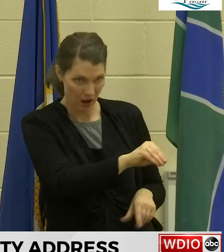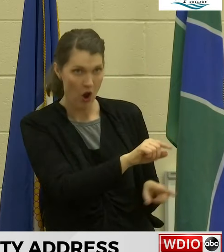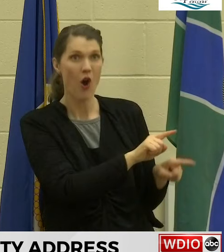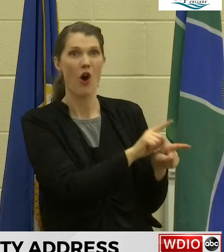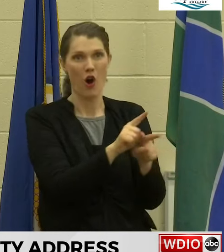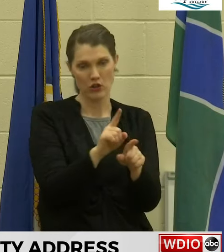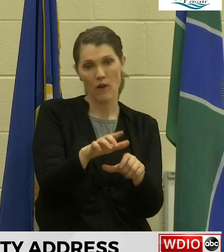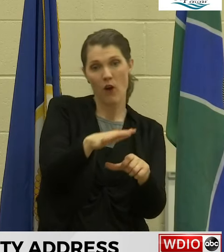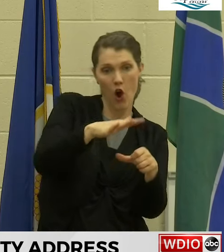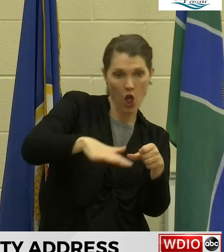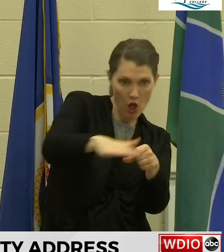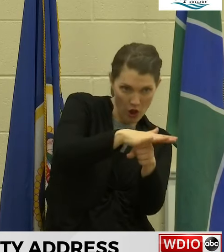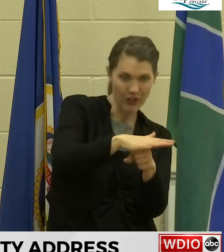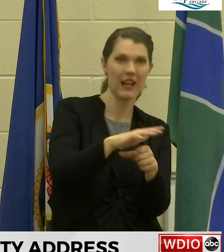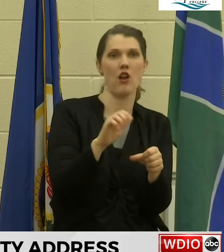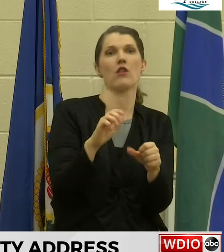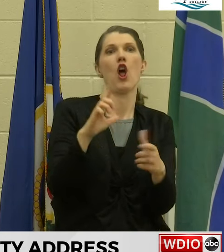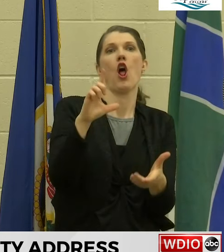downtown workers.